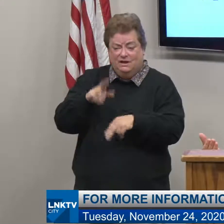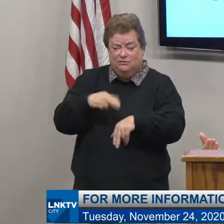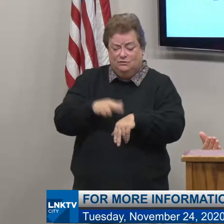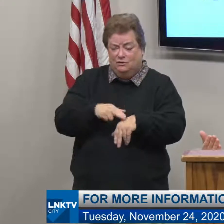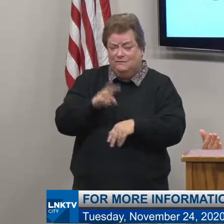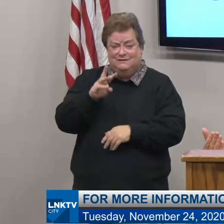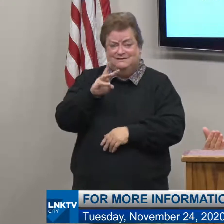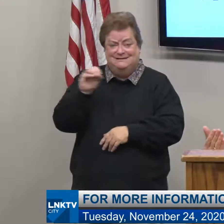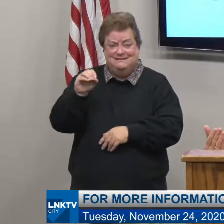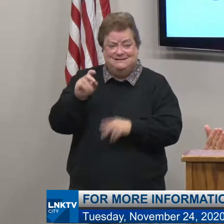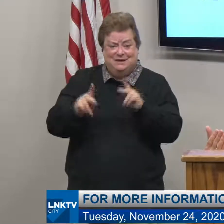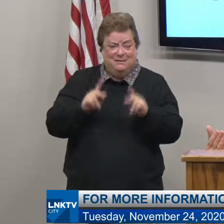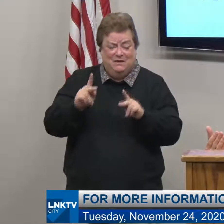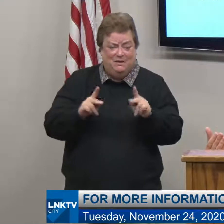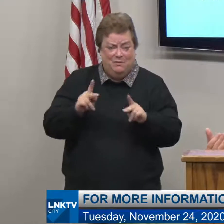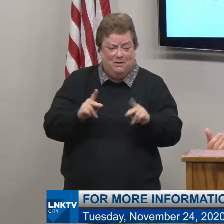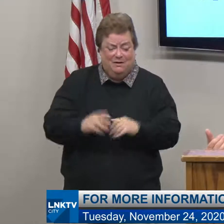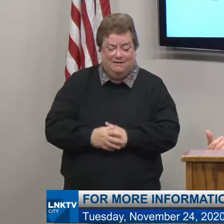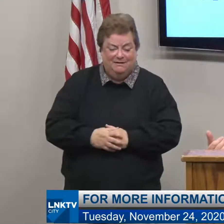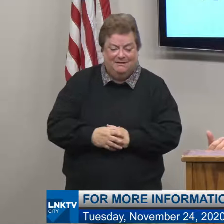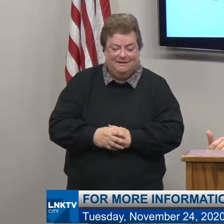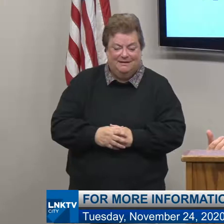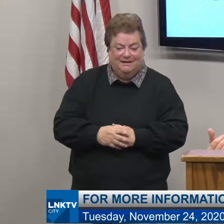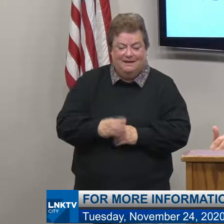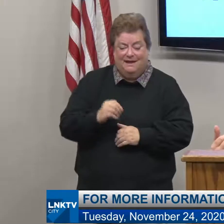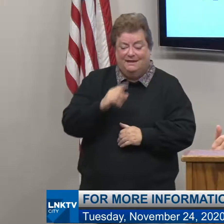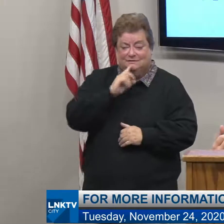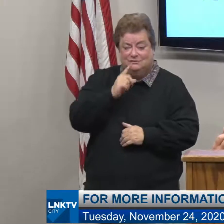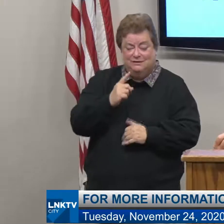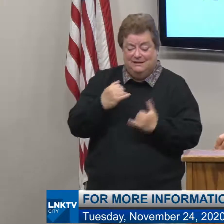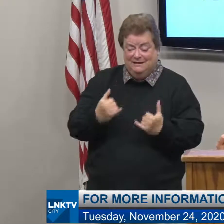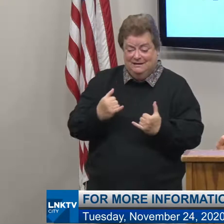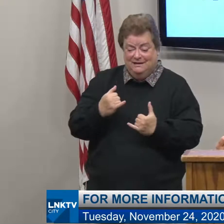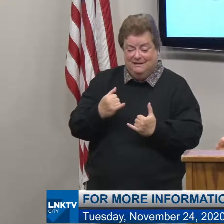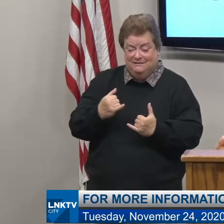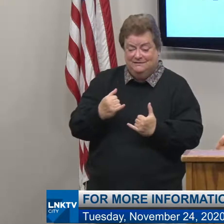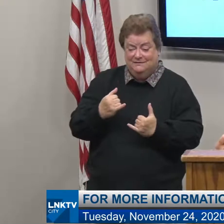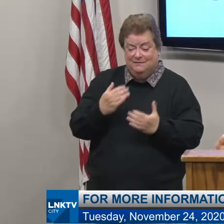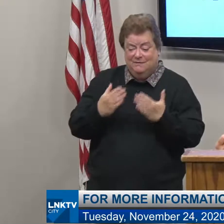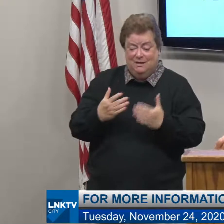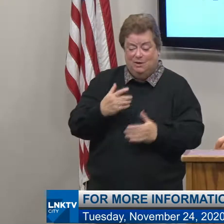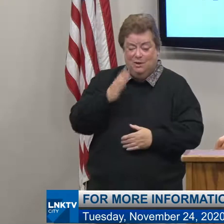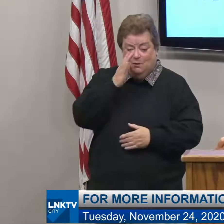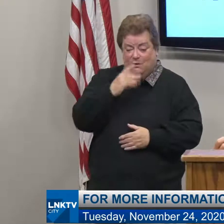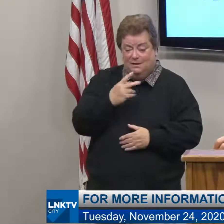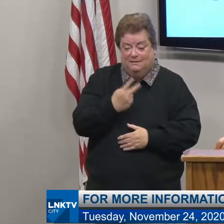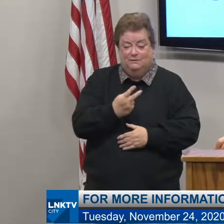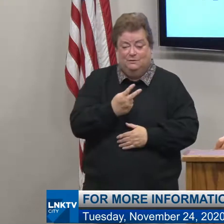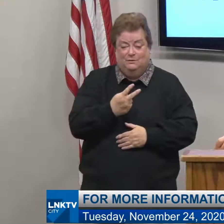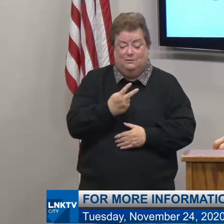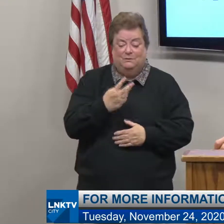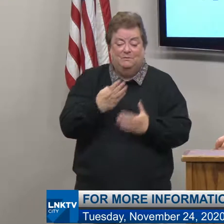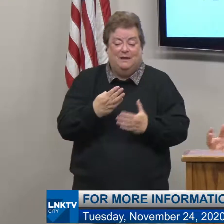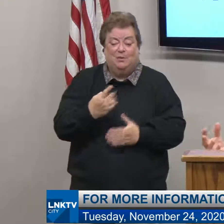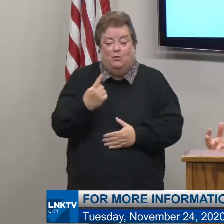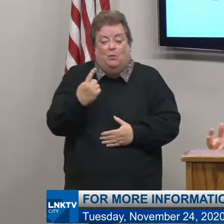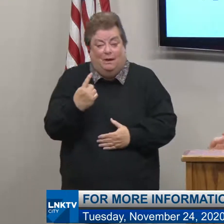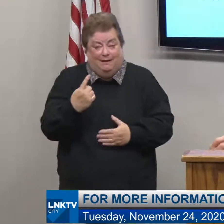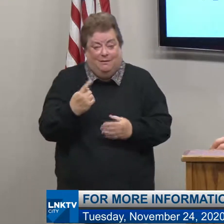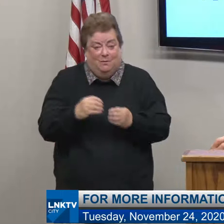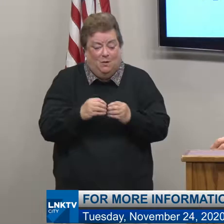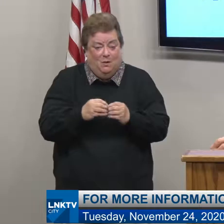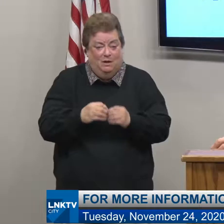60 people. And it's going to be maybe 2 and maybe 1 more than that.